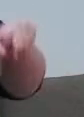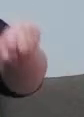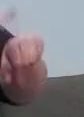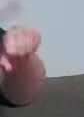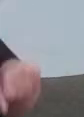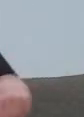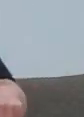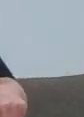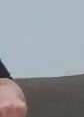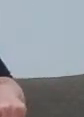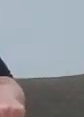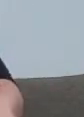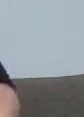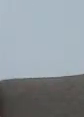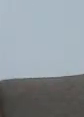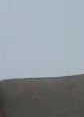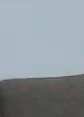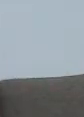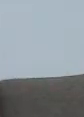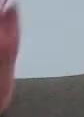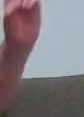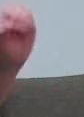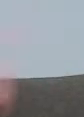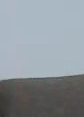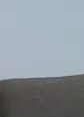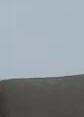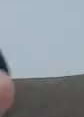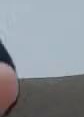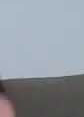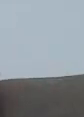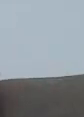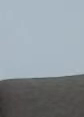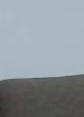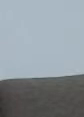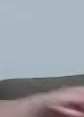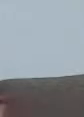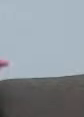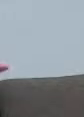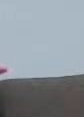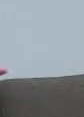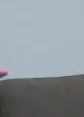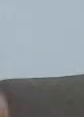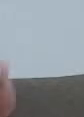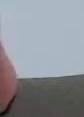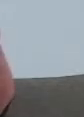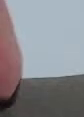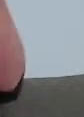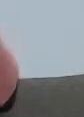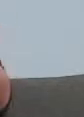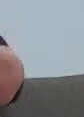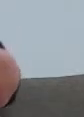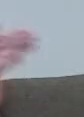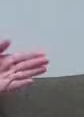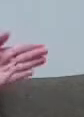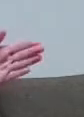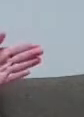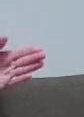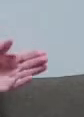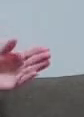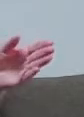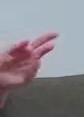echoes. And none of that is there. So it gets worse. Sit in the dark room, and it's much, much